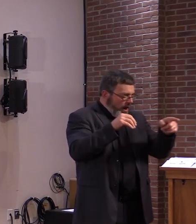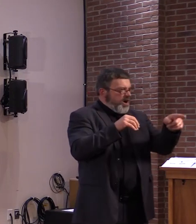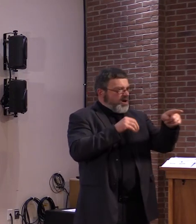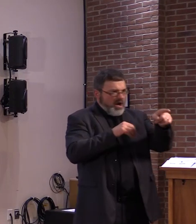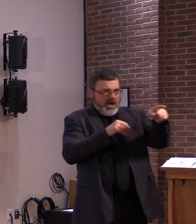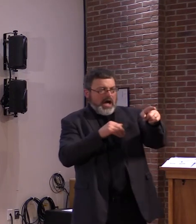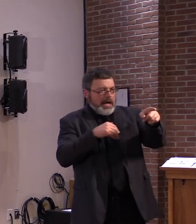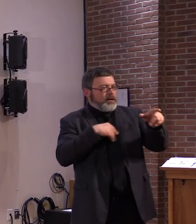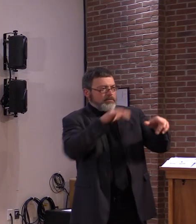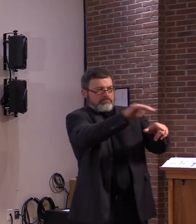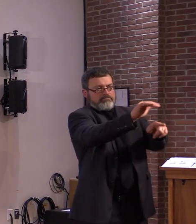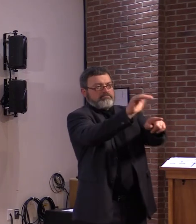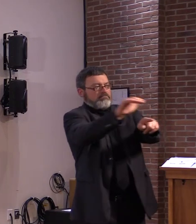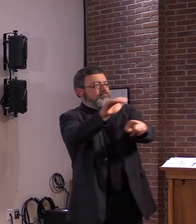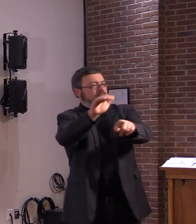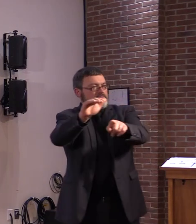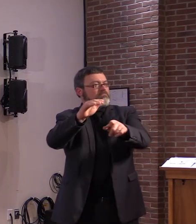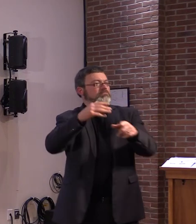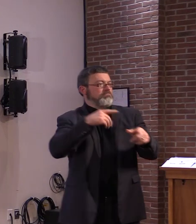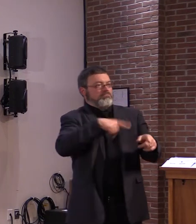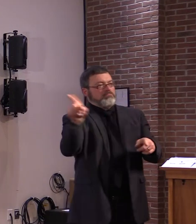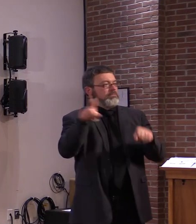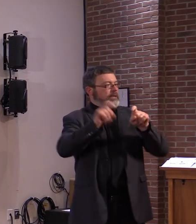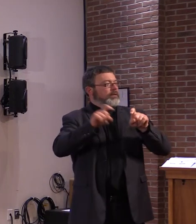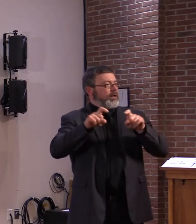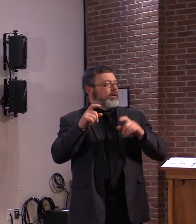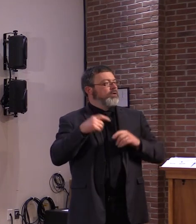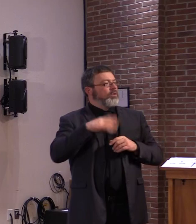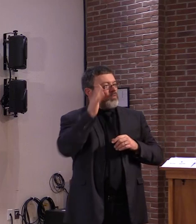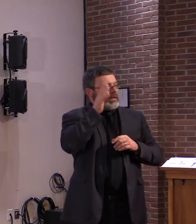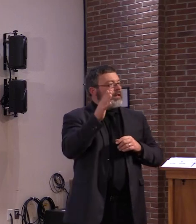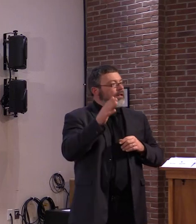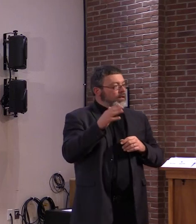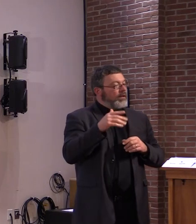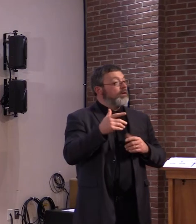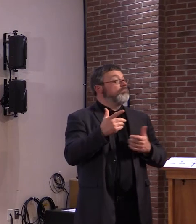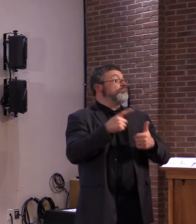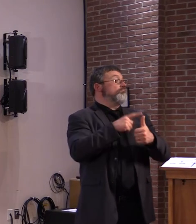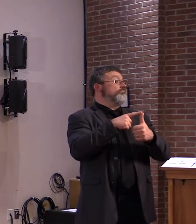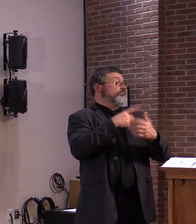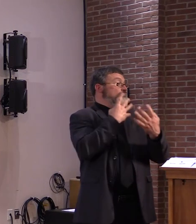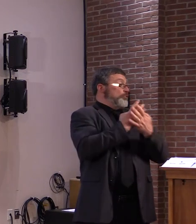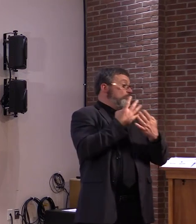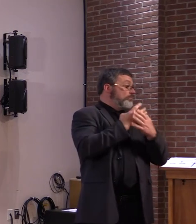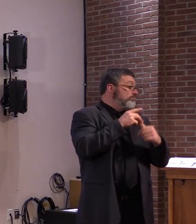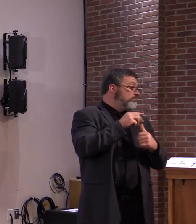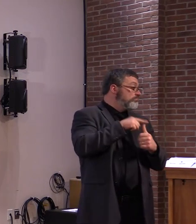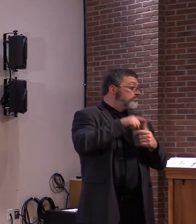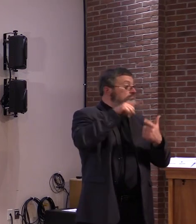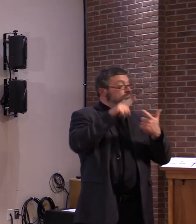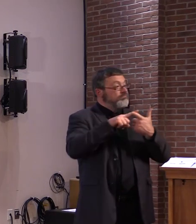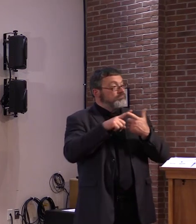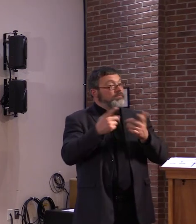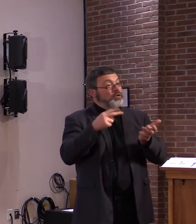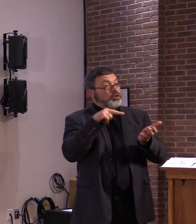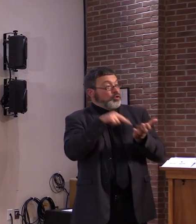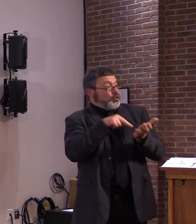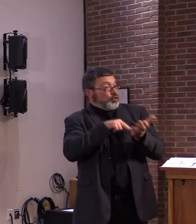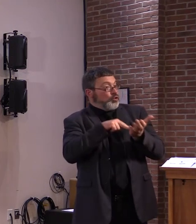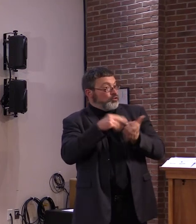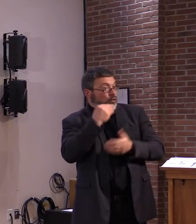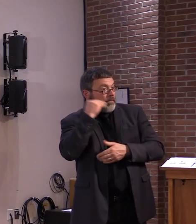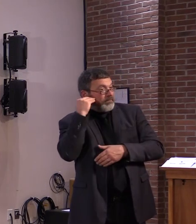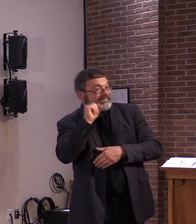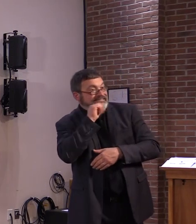know, we're doing surveillance testing in our correctional facilities. We're doing surveillance testing in long-term care facilities. We're